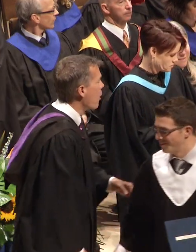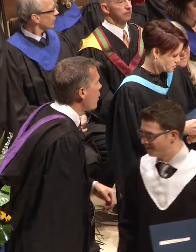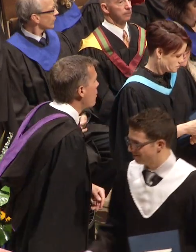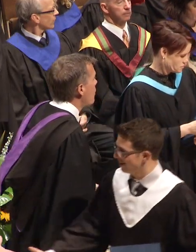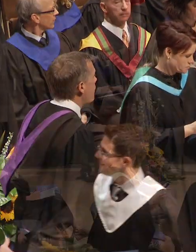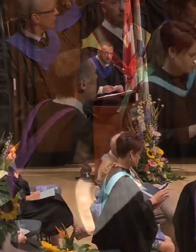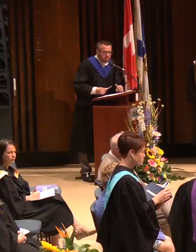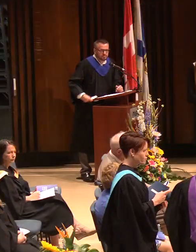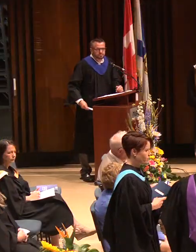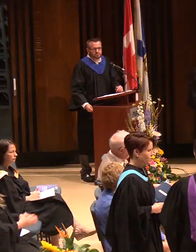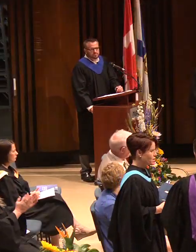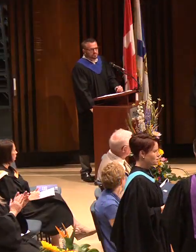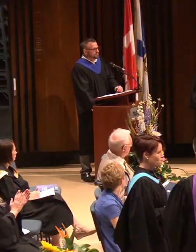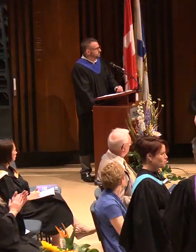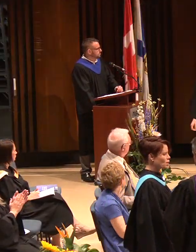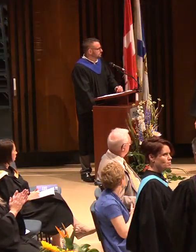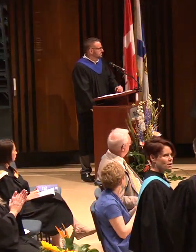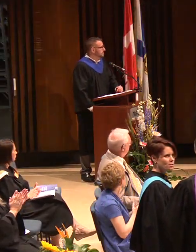Barbara Scott.